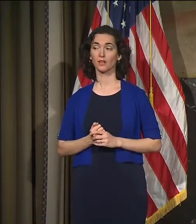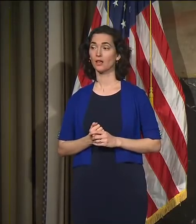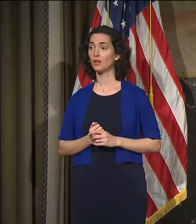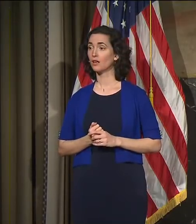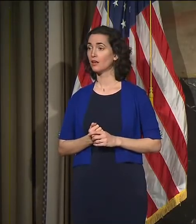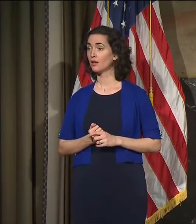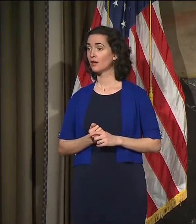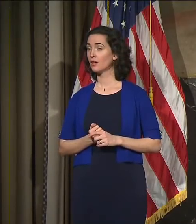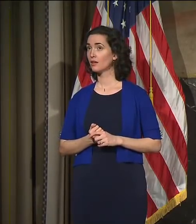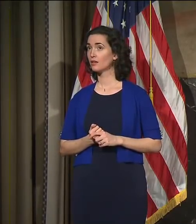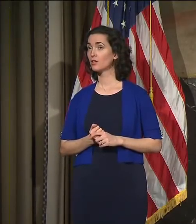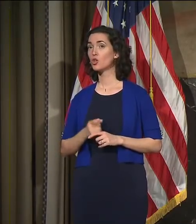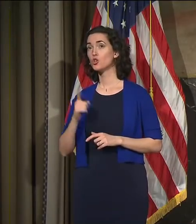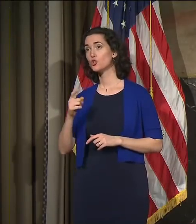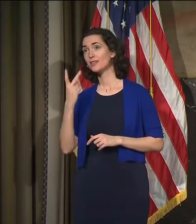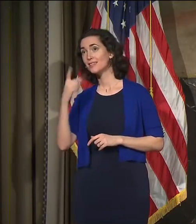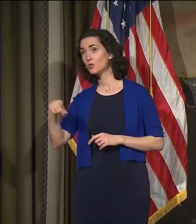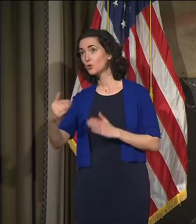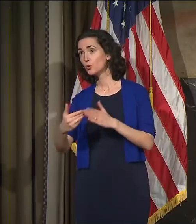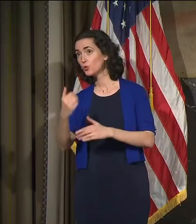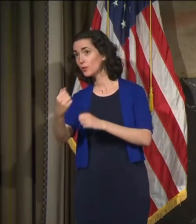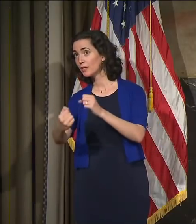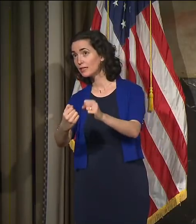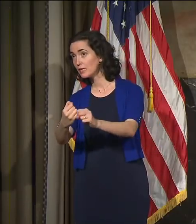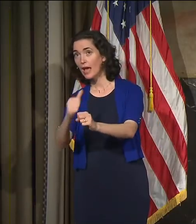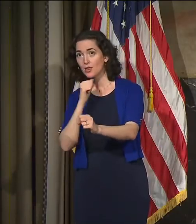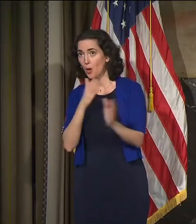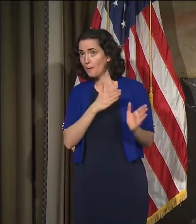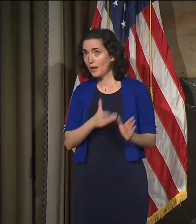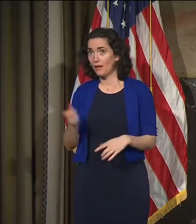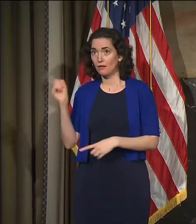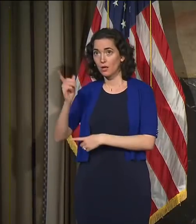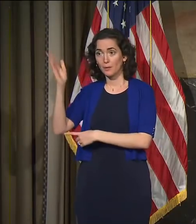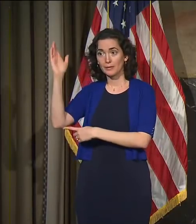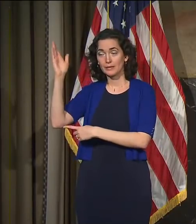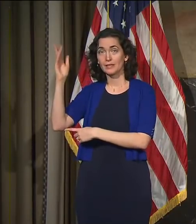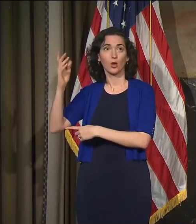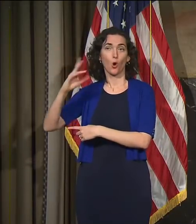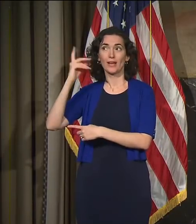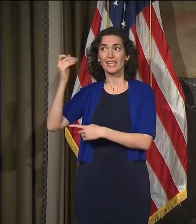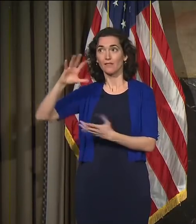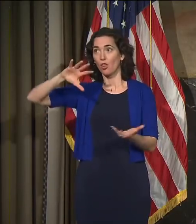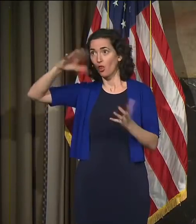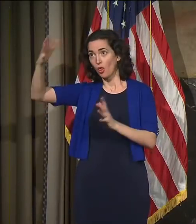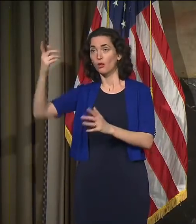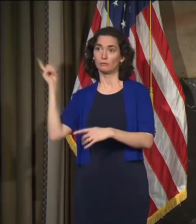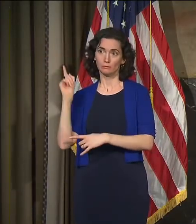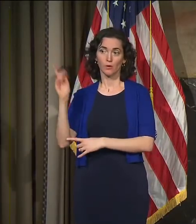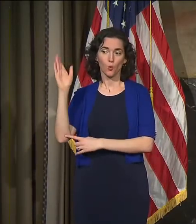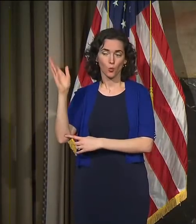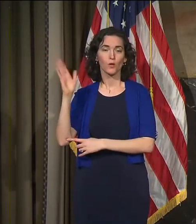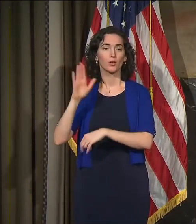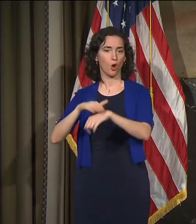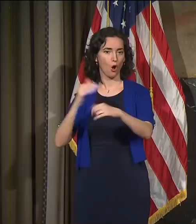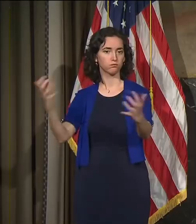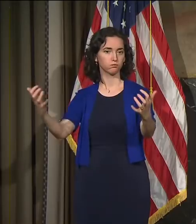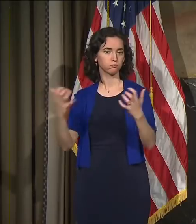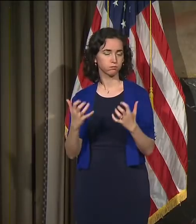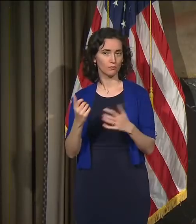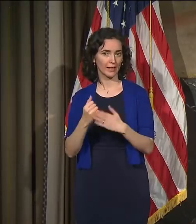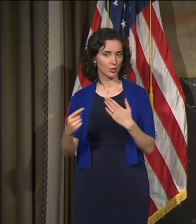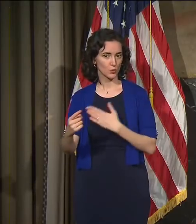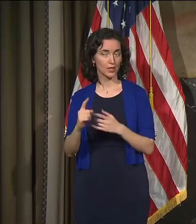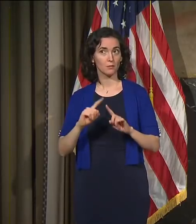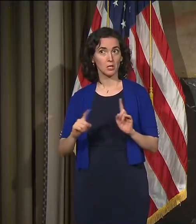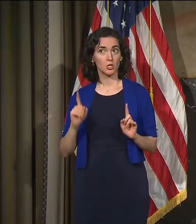don't see you before New Year's, and I don't plan to unless something happens, if it does, we will call a press conference for next